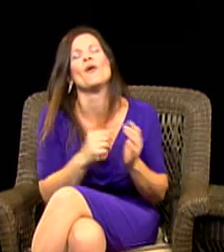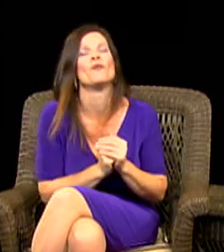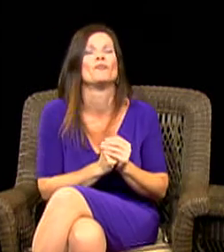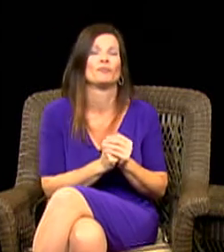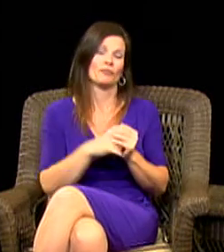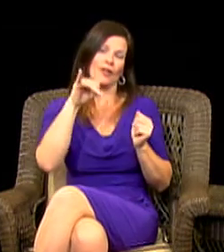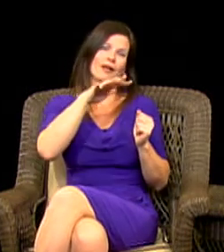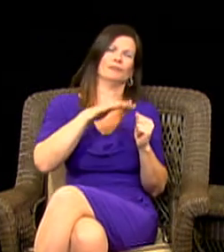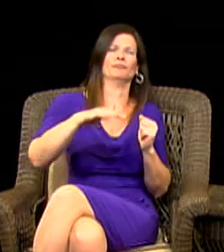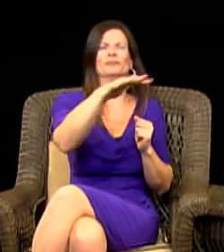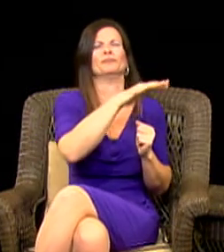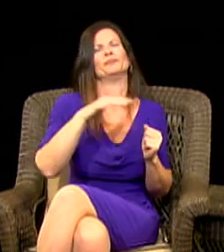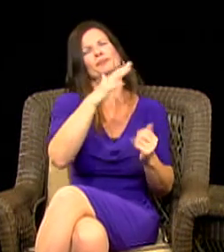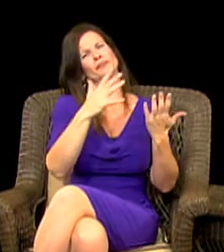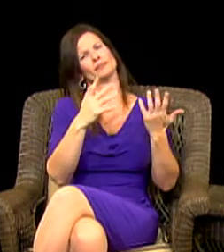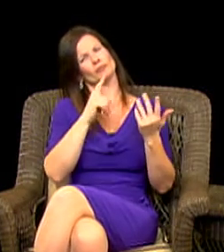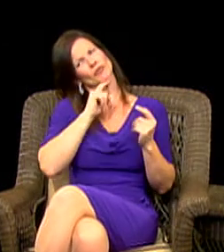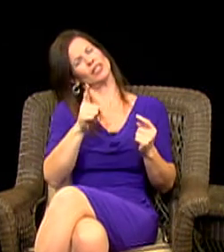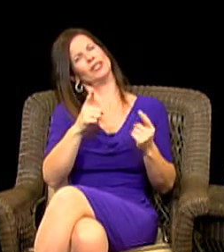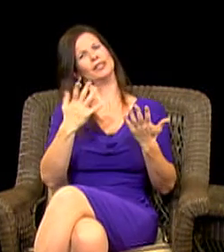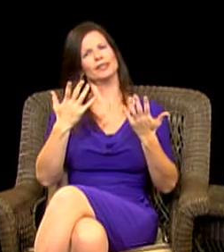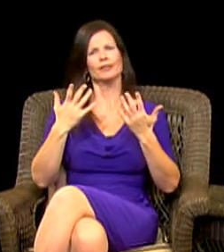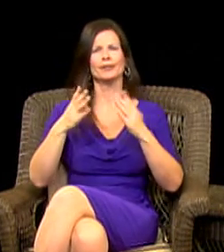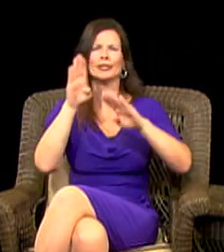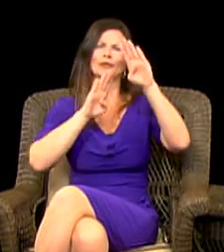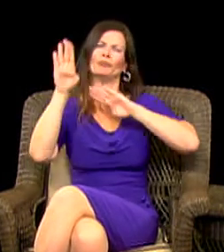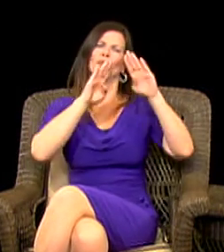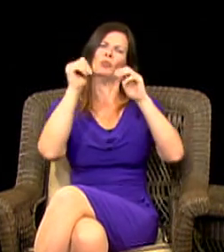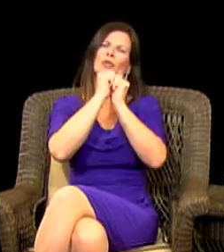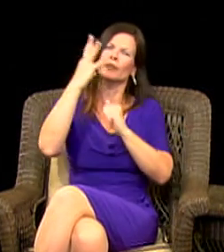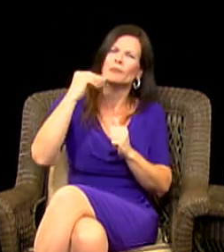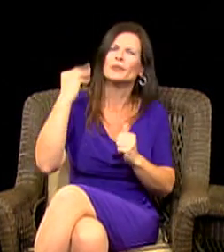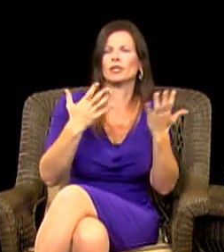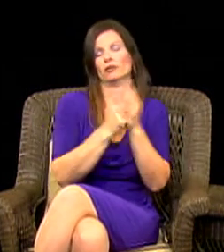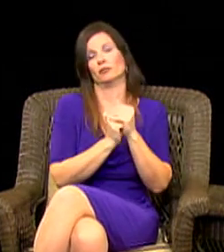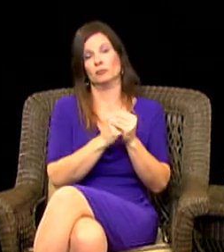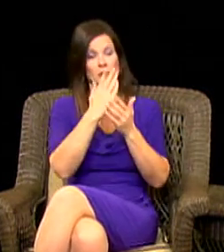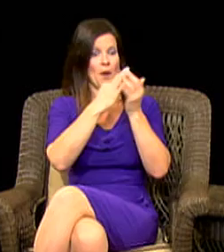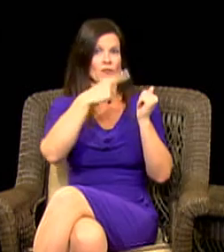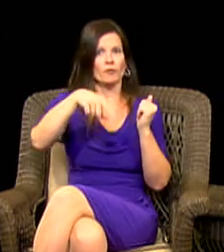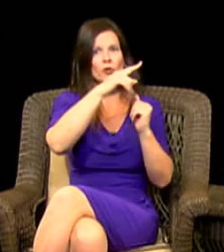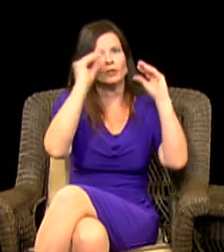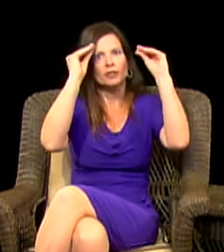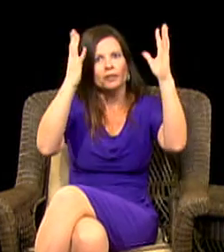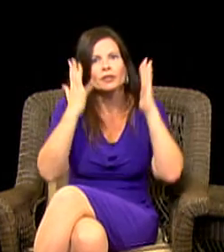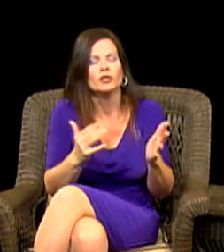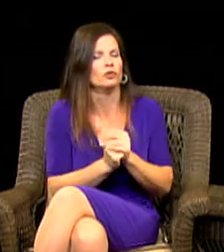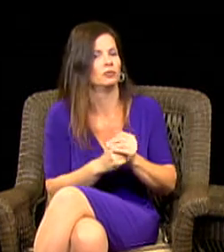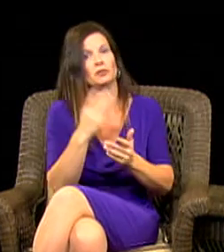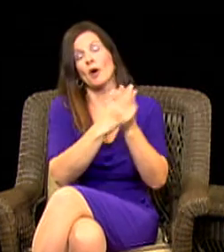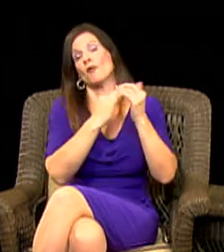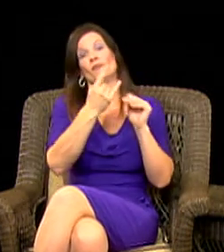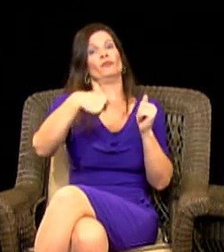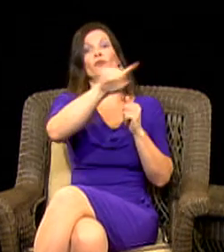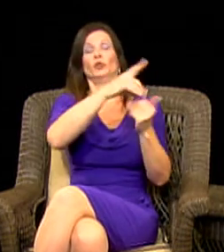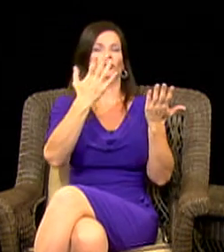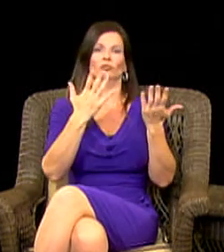School for the Deaf. They are in dire need of a new leader. And a lot